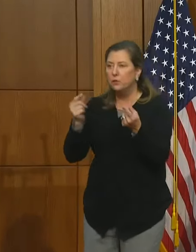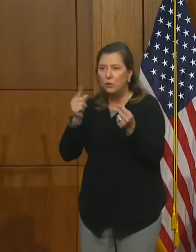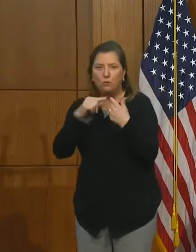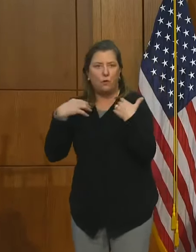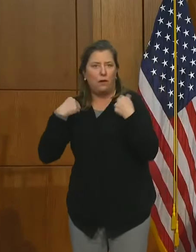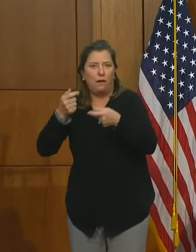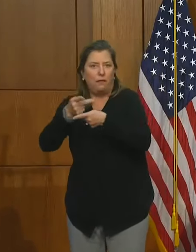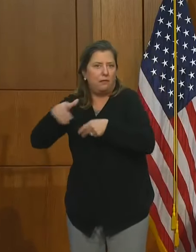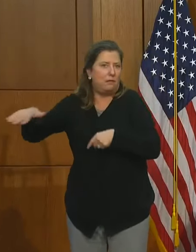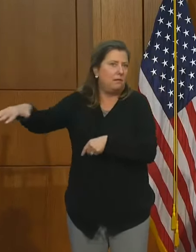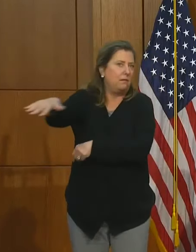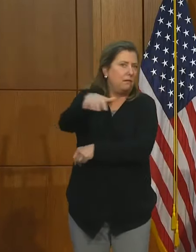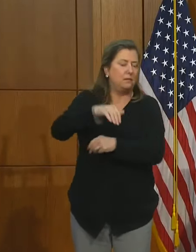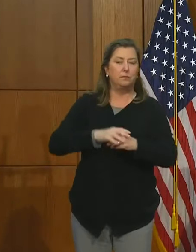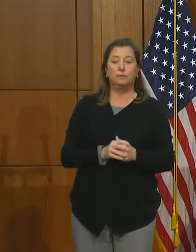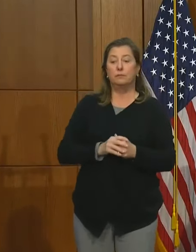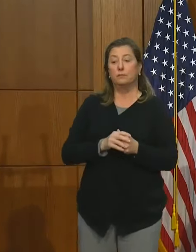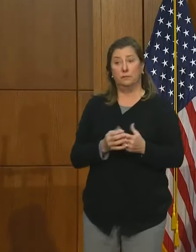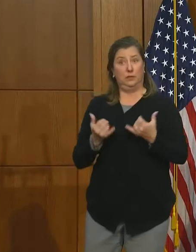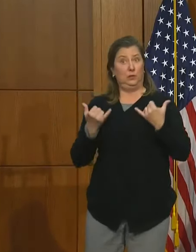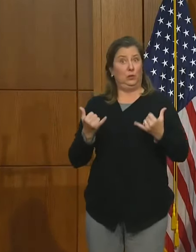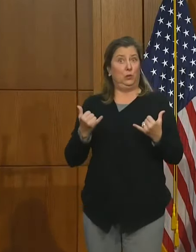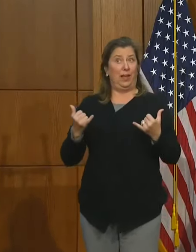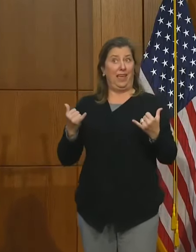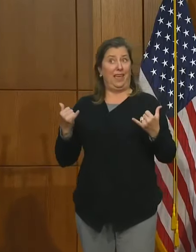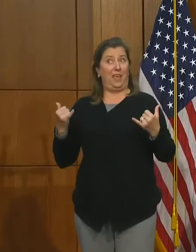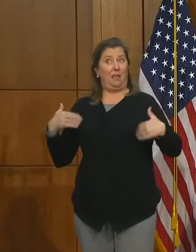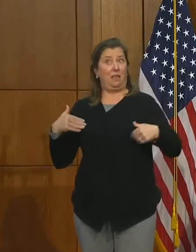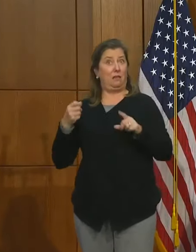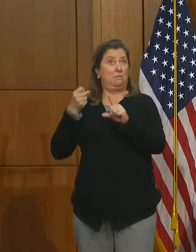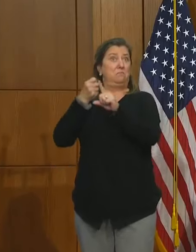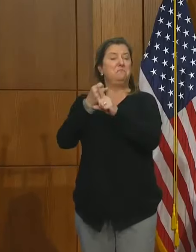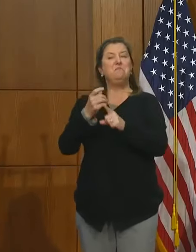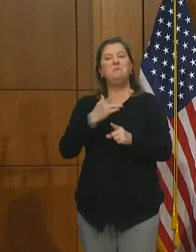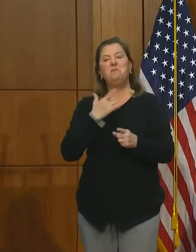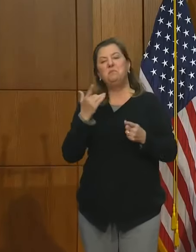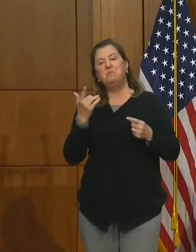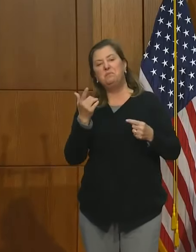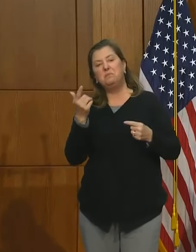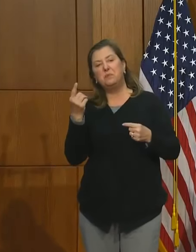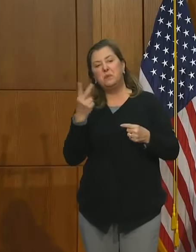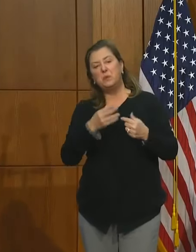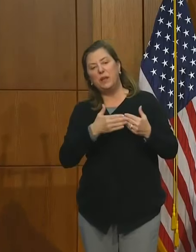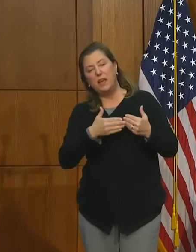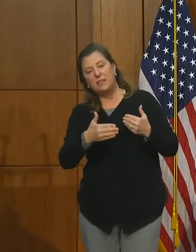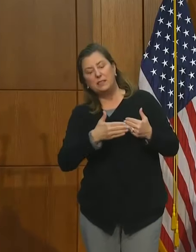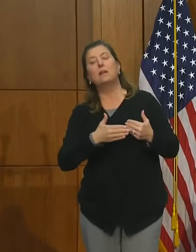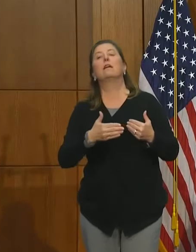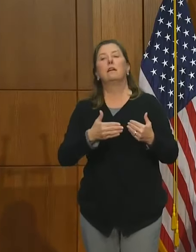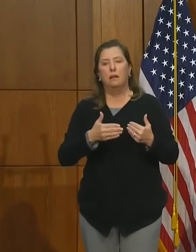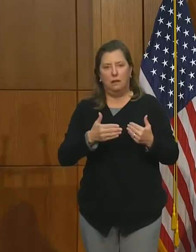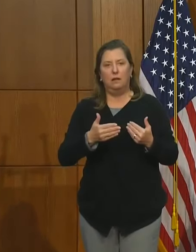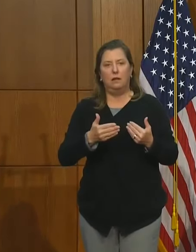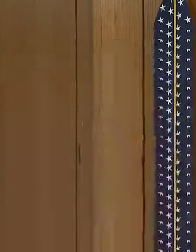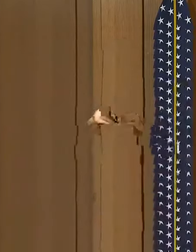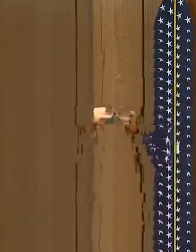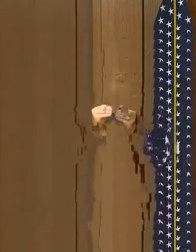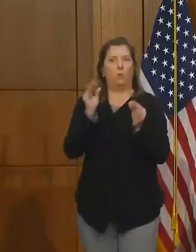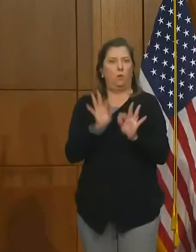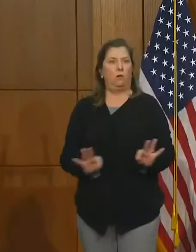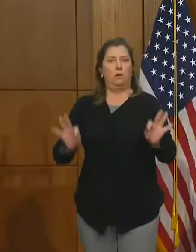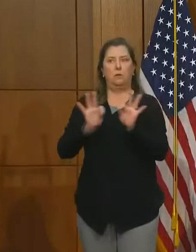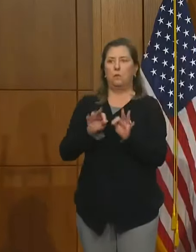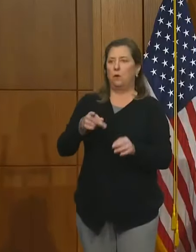We are, if not today there, we're there in the next couple of days. That will provide a lot more important public health